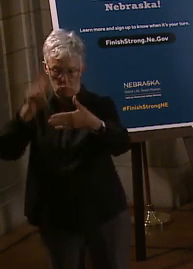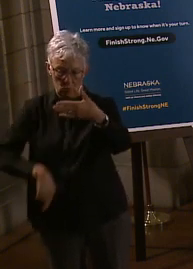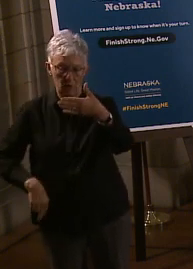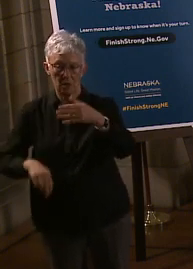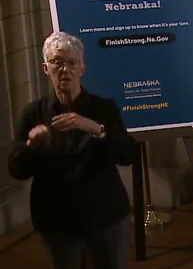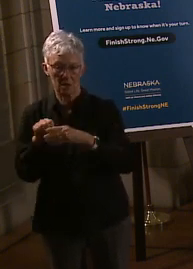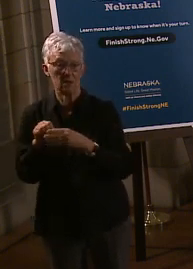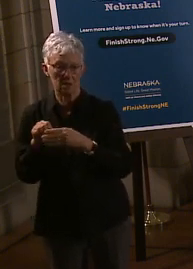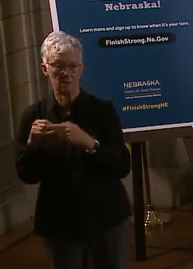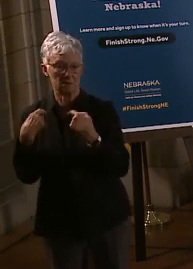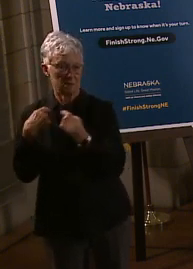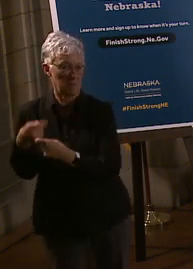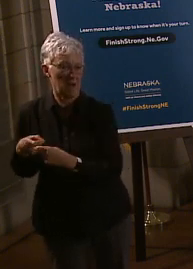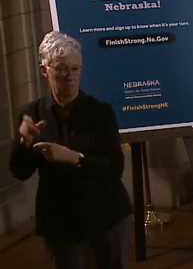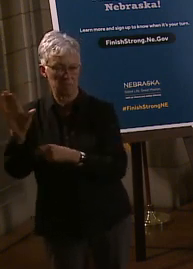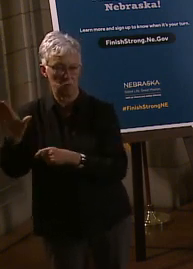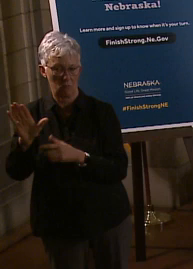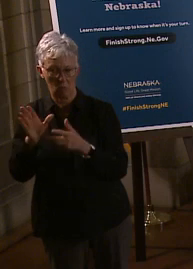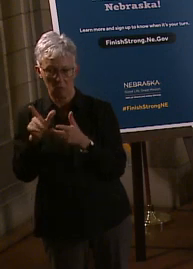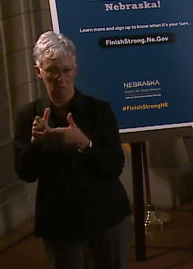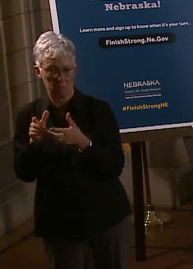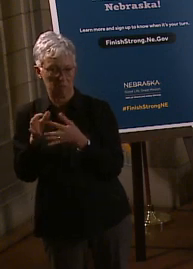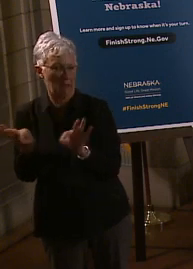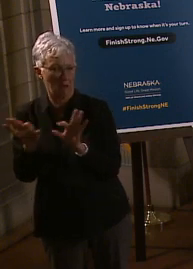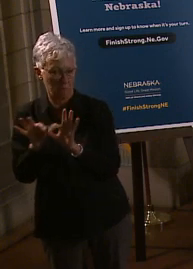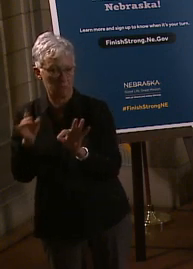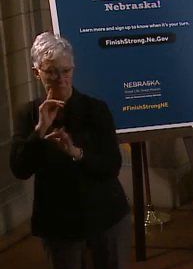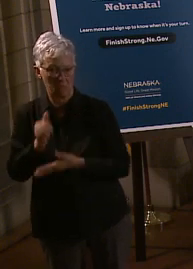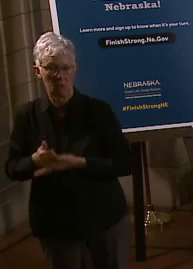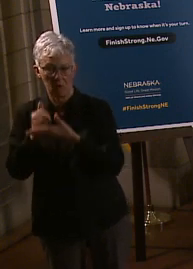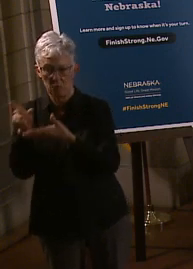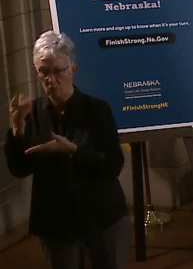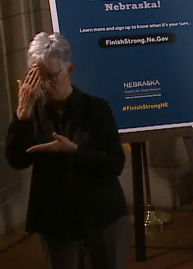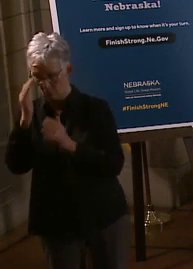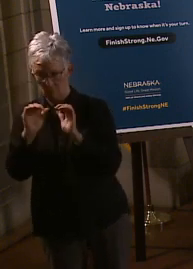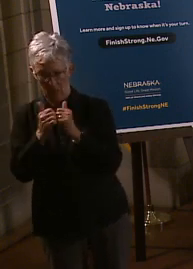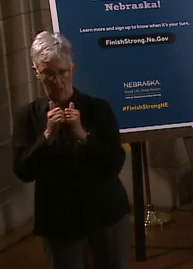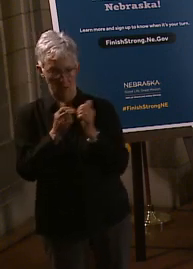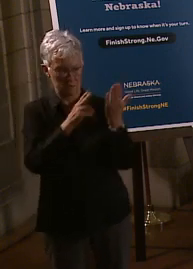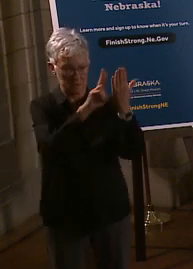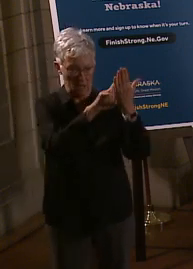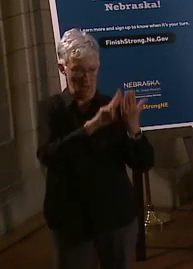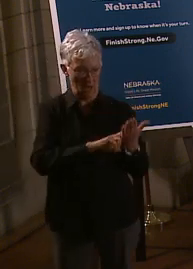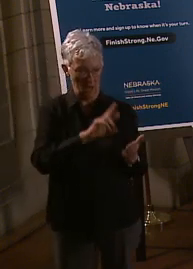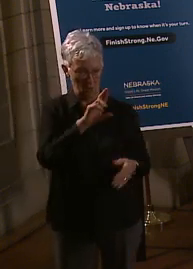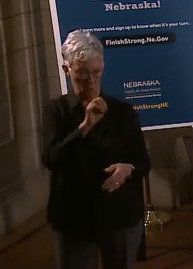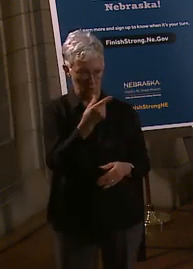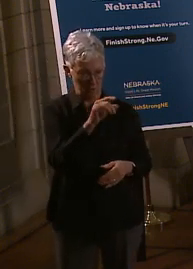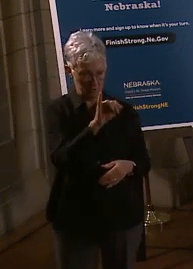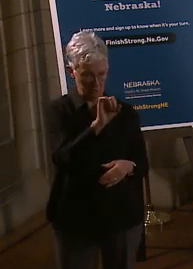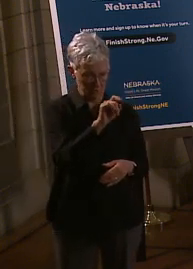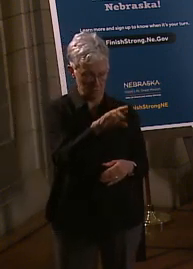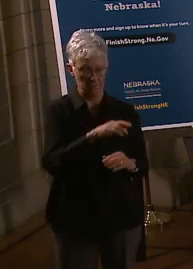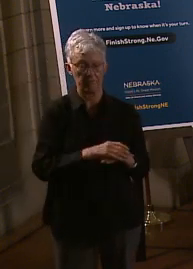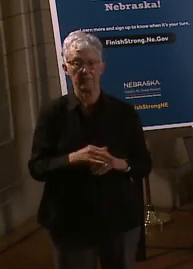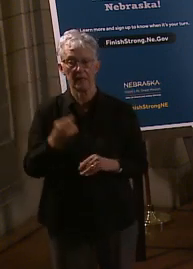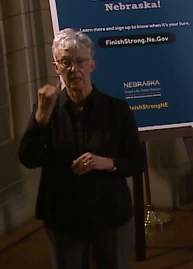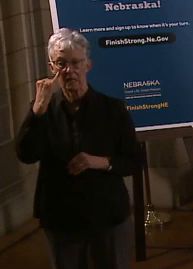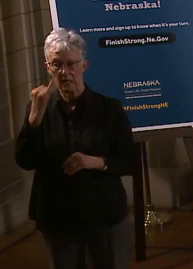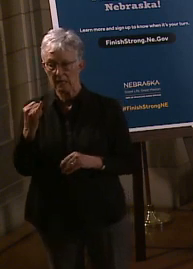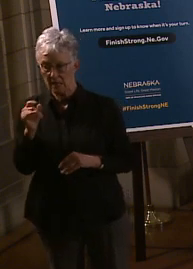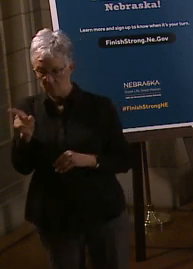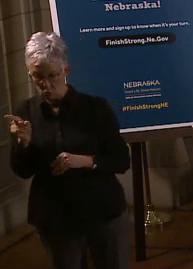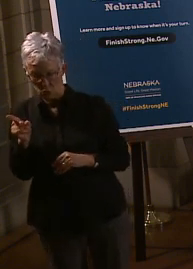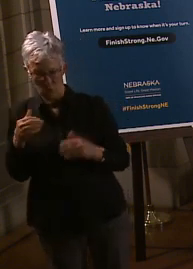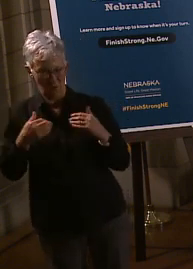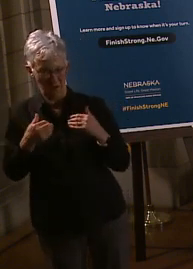to Spanish for you so that you can register that way. If you have other language needs, at the end of the briefing,